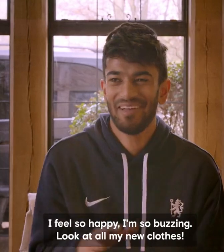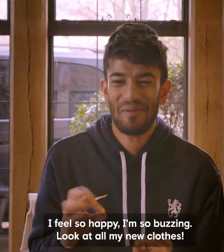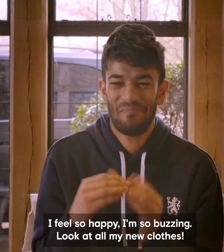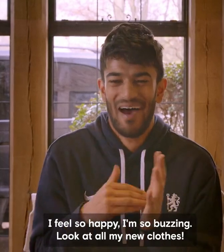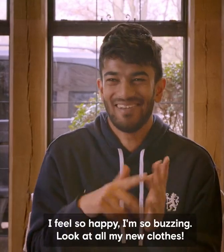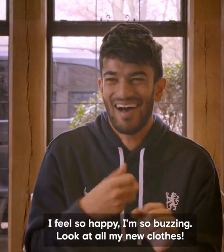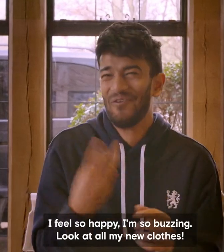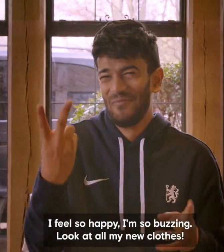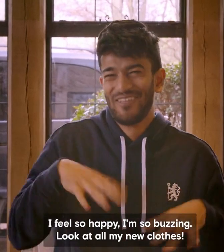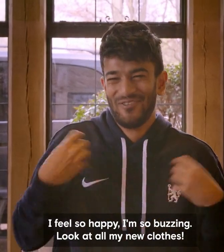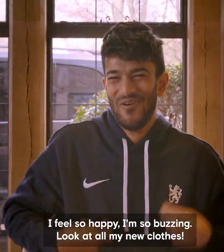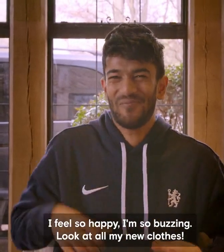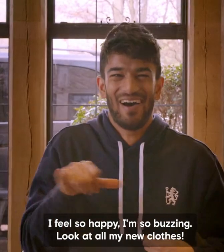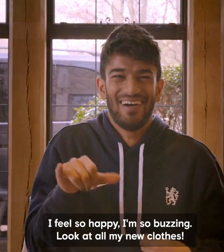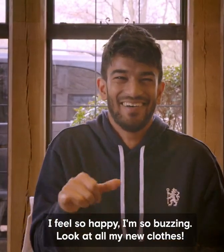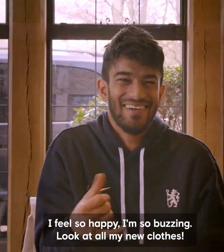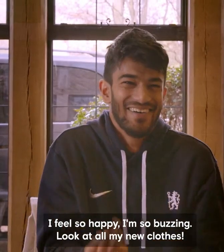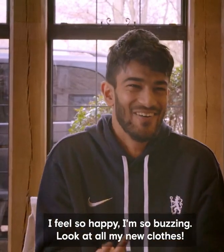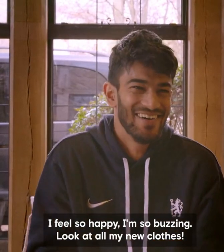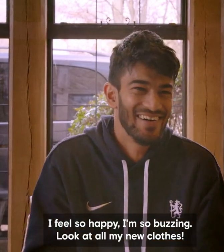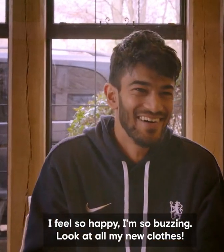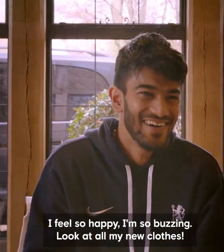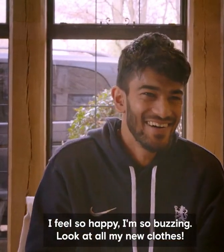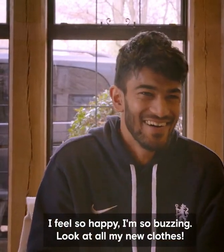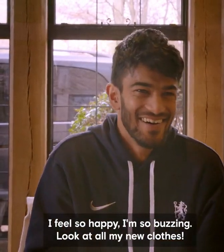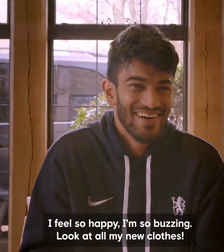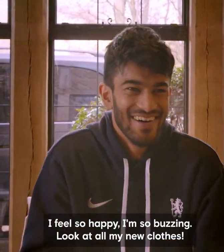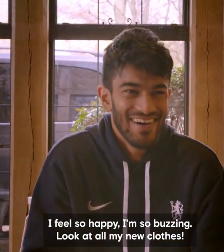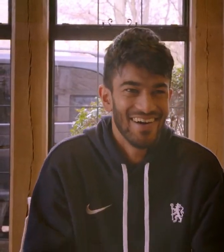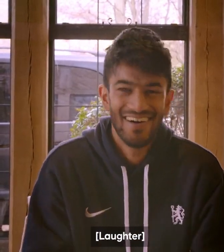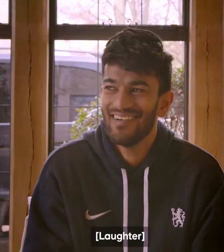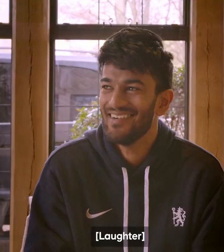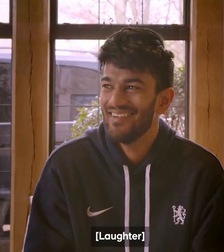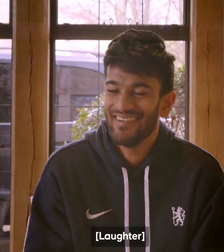I'm so happy. I'm so buzzing. Look at all my new clothes.